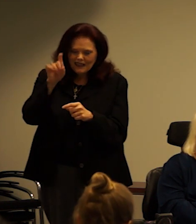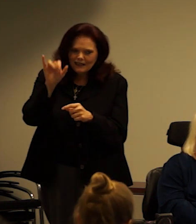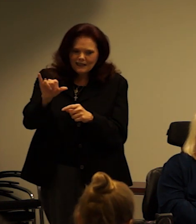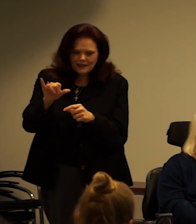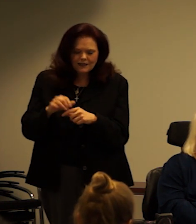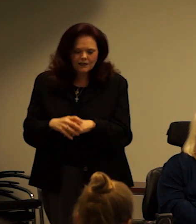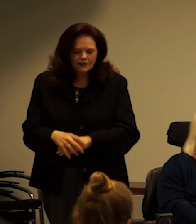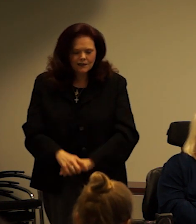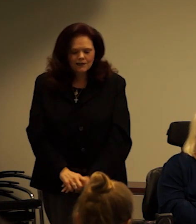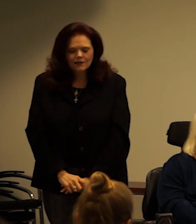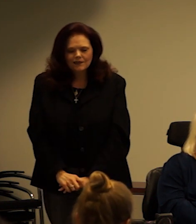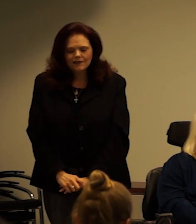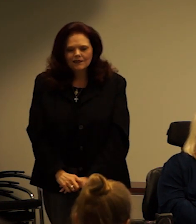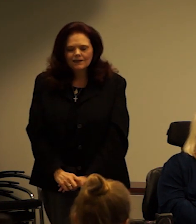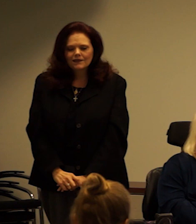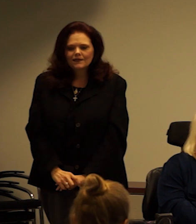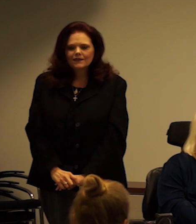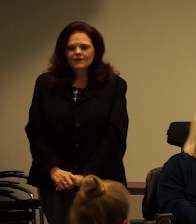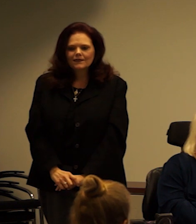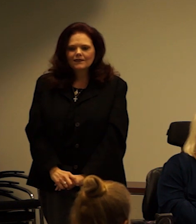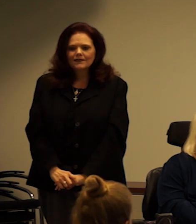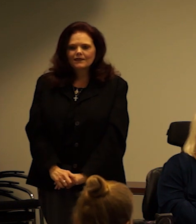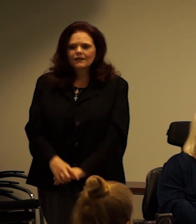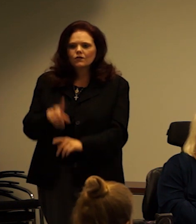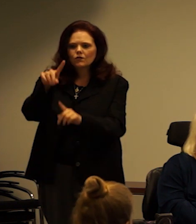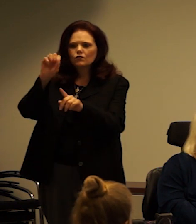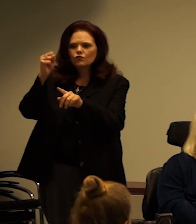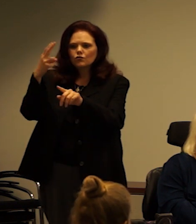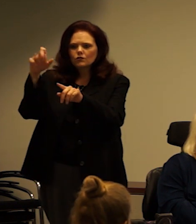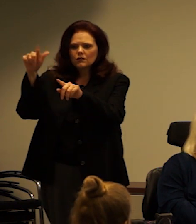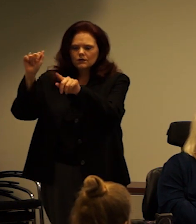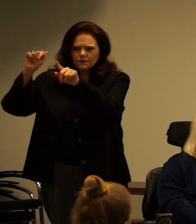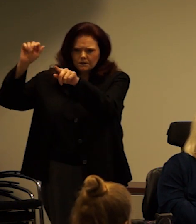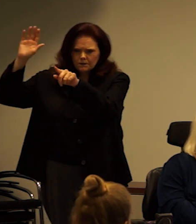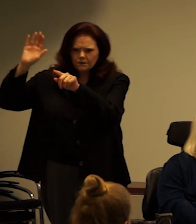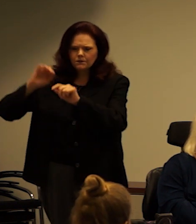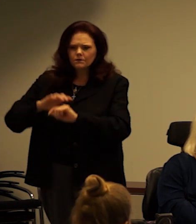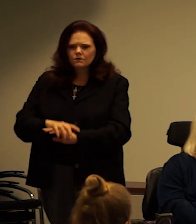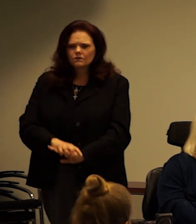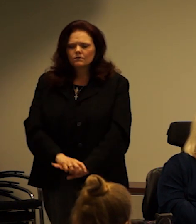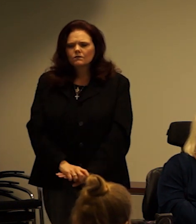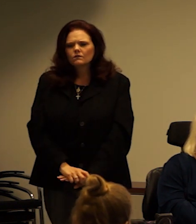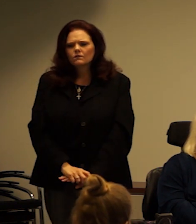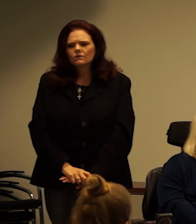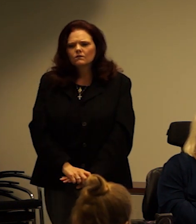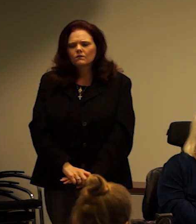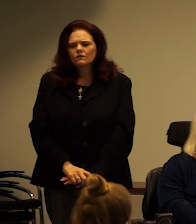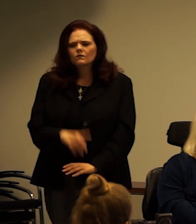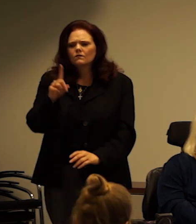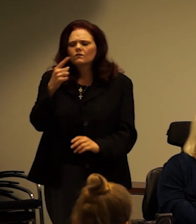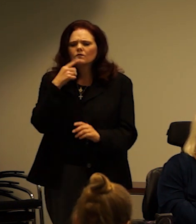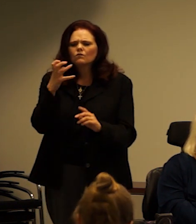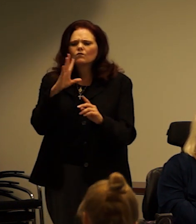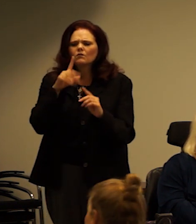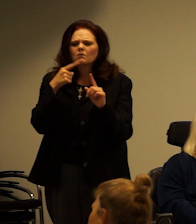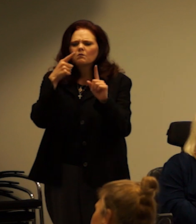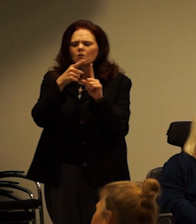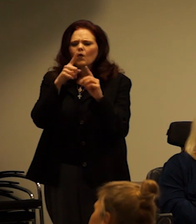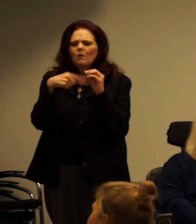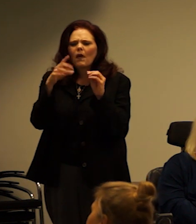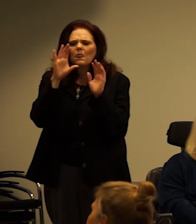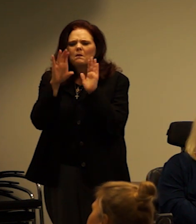I know it. We all could use that, right? Okay. Yeah, and Shella? Oh, I wanted to bring up a point about the